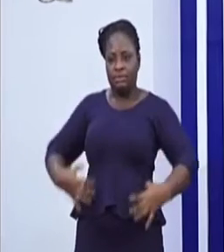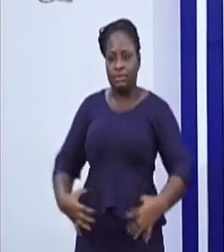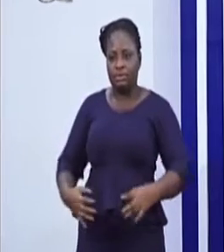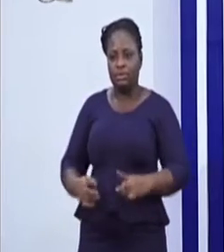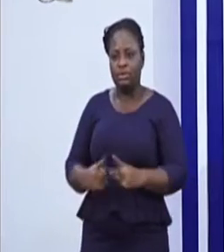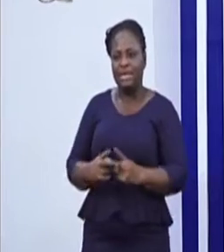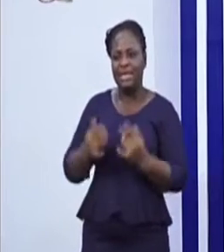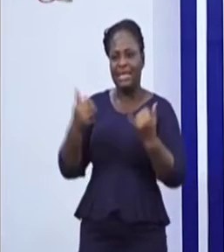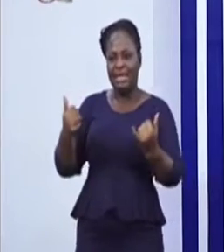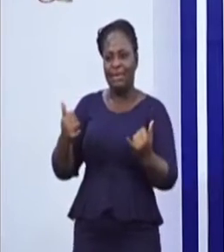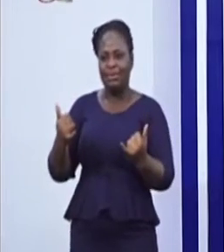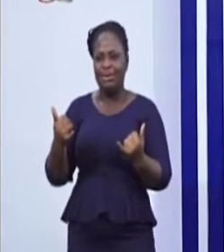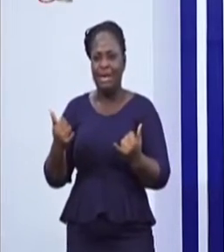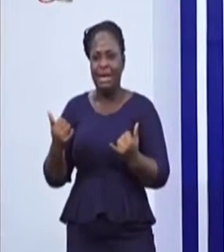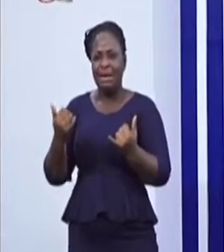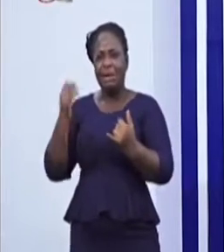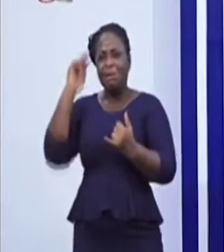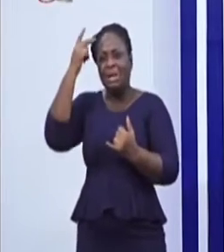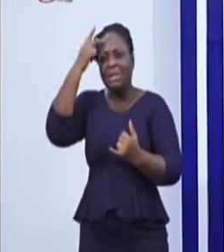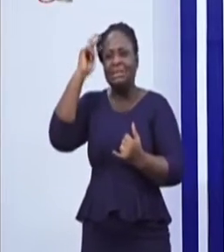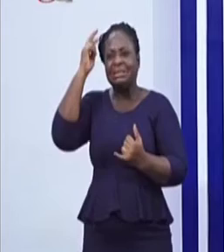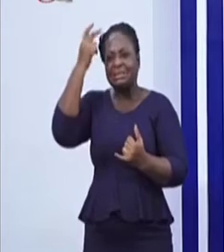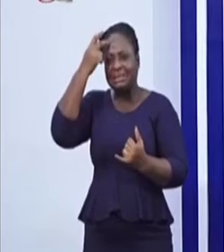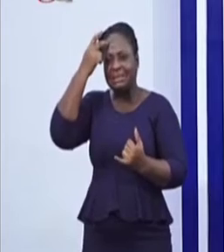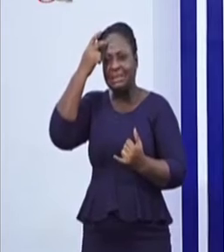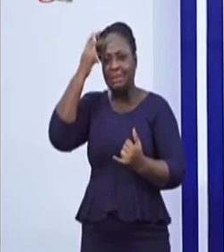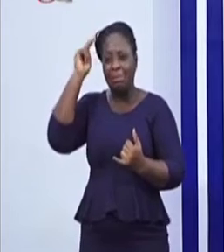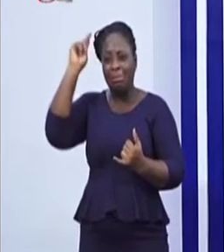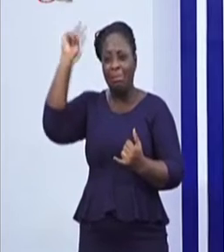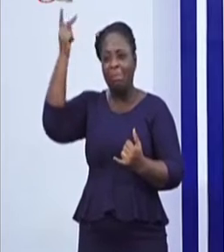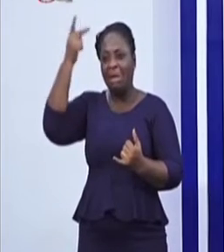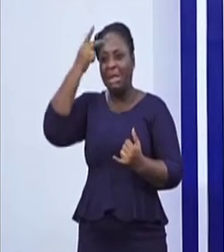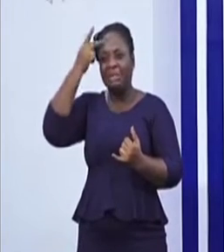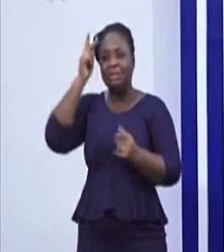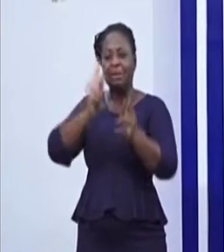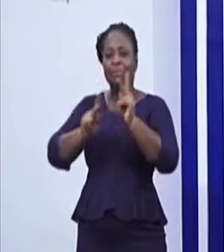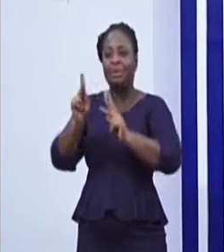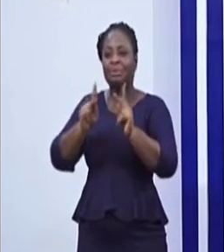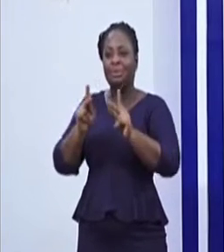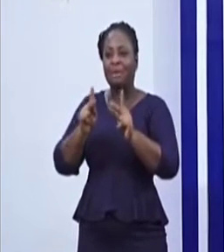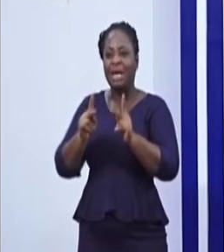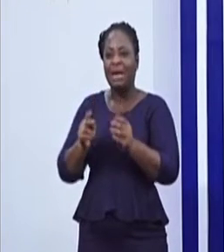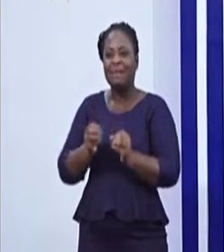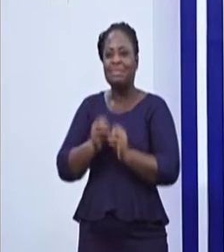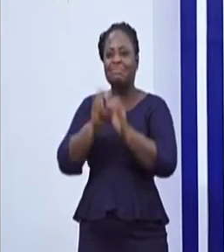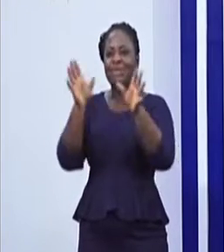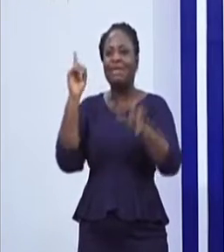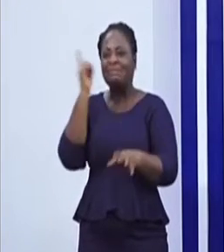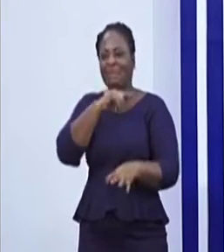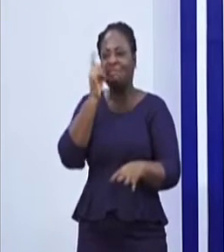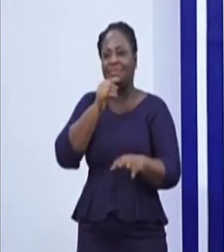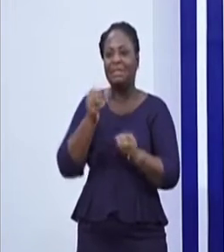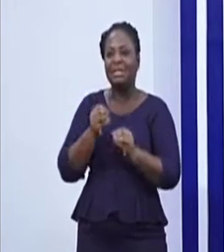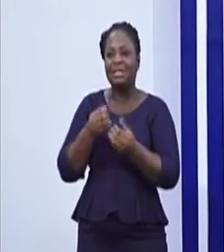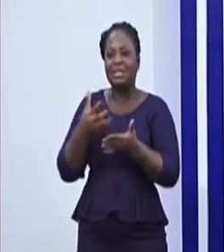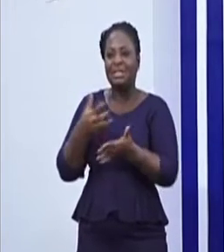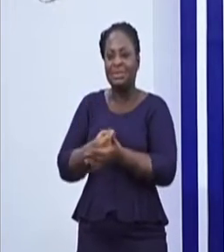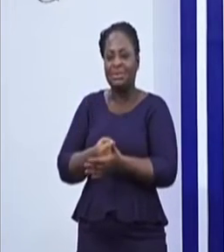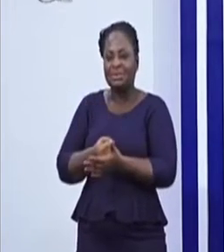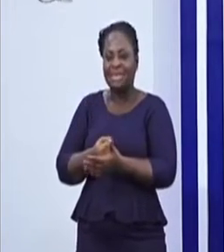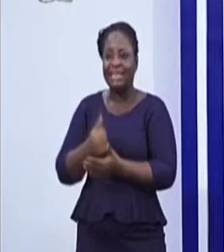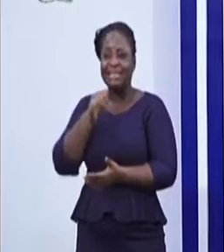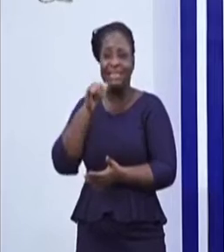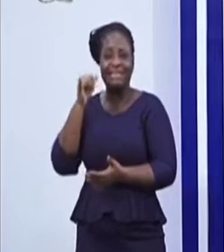of politicians spreading misinformation on social media? And an example is given that, for instance, yesterday, there was a